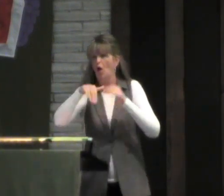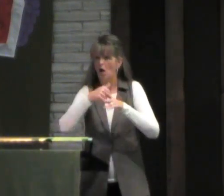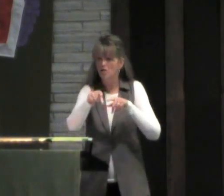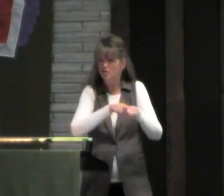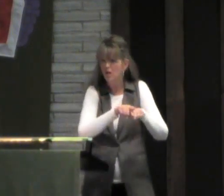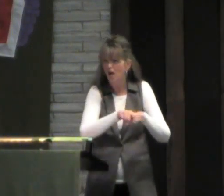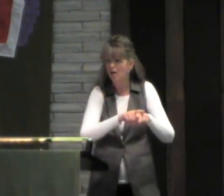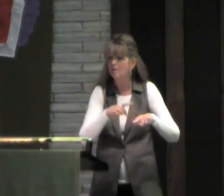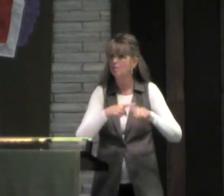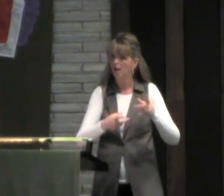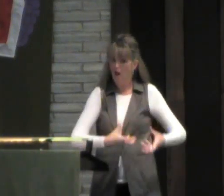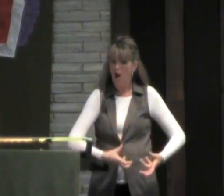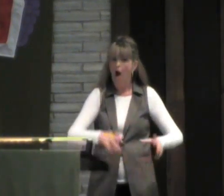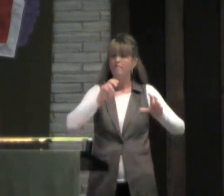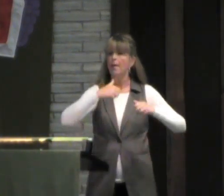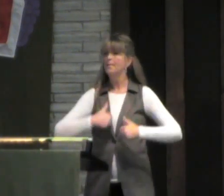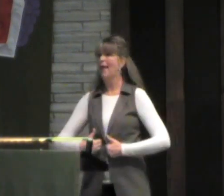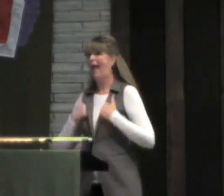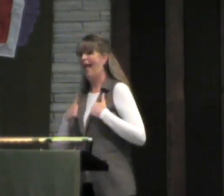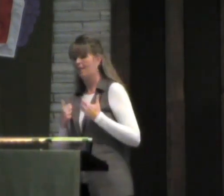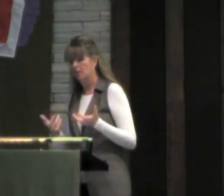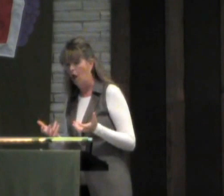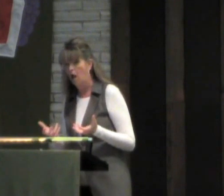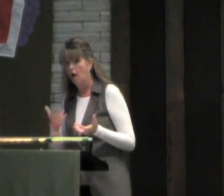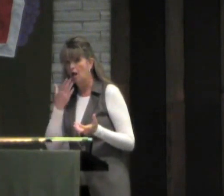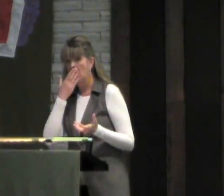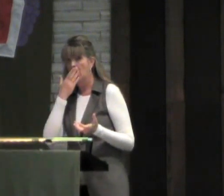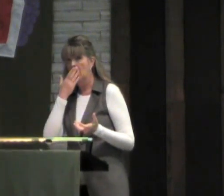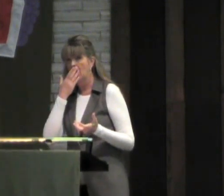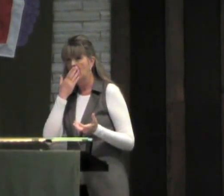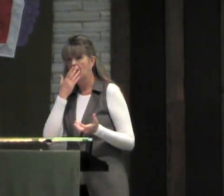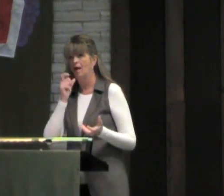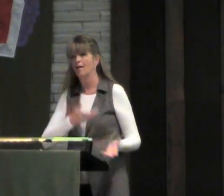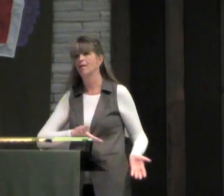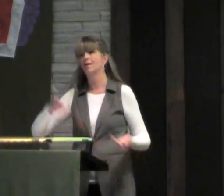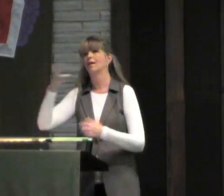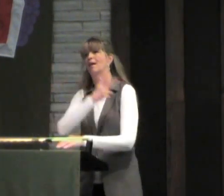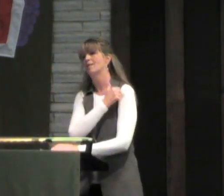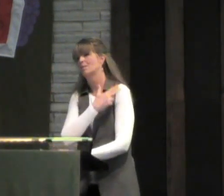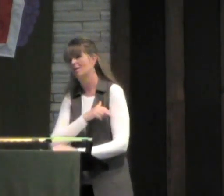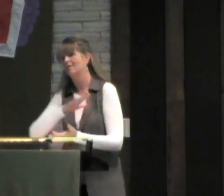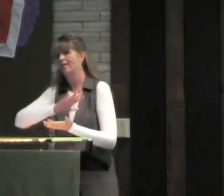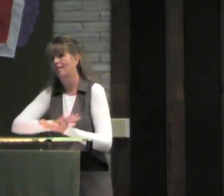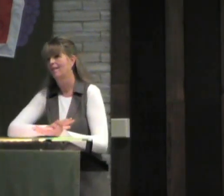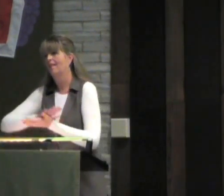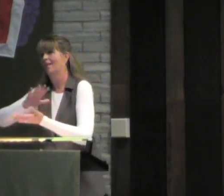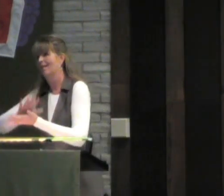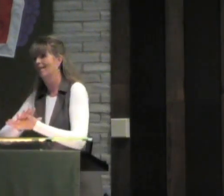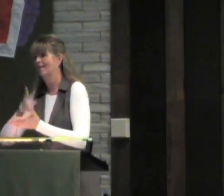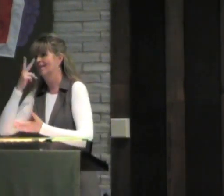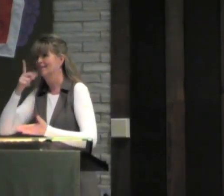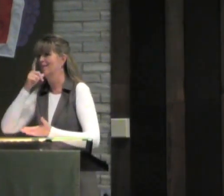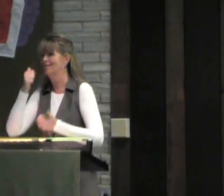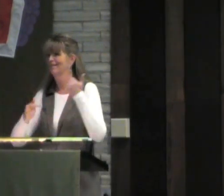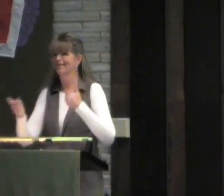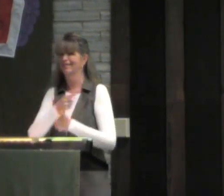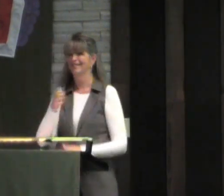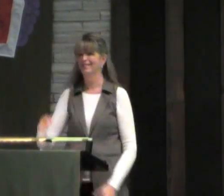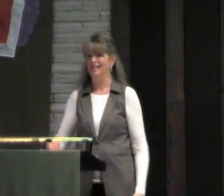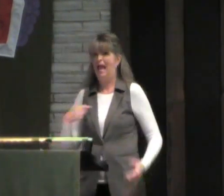shoes and their socks. Like when they give them a bath, they'd be like, oops, we have to go back to the hospital and get their footprints checked again to see